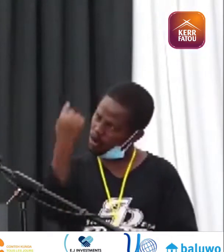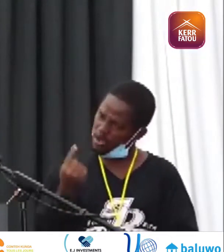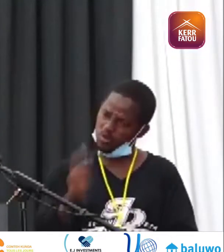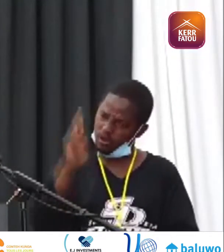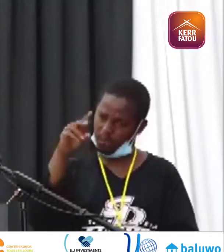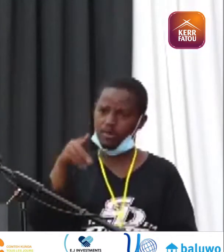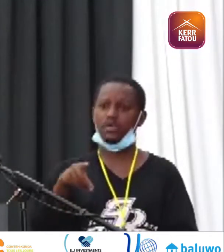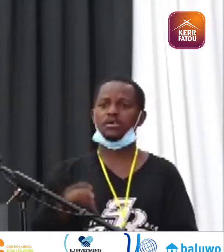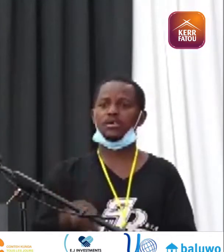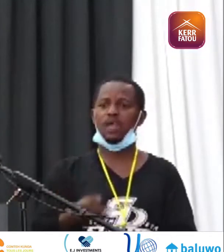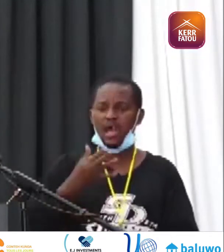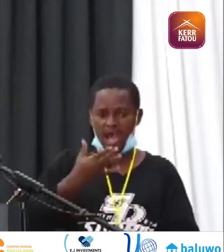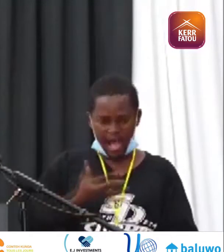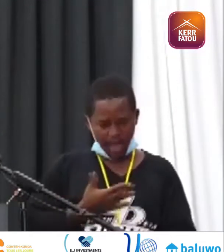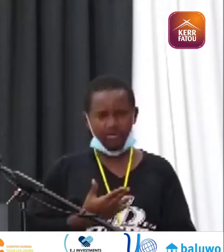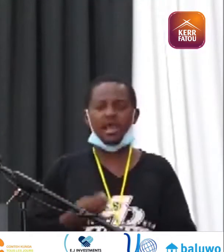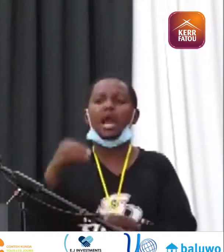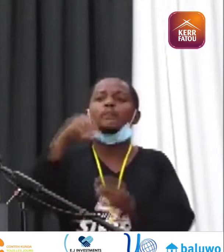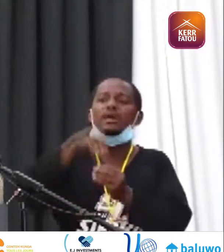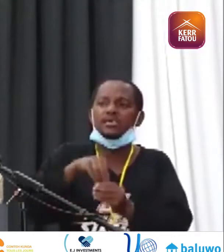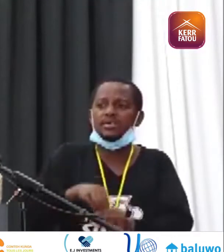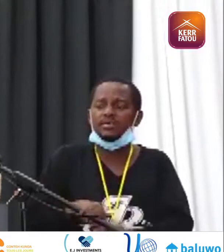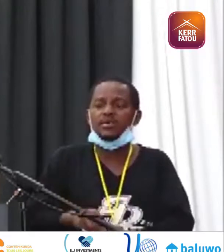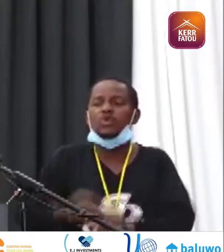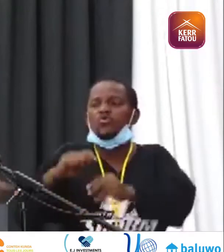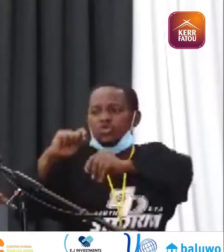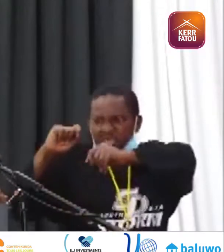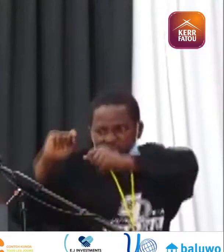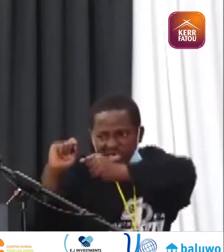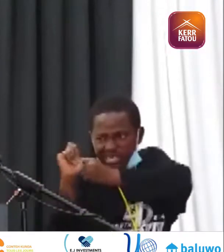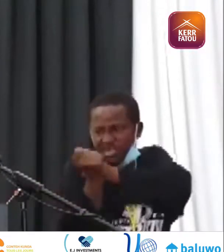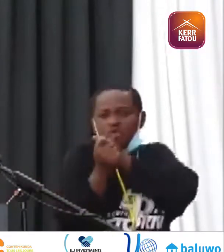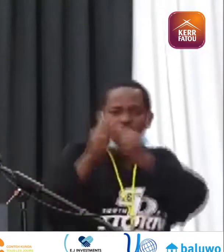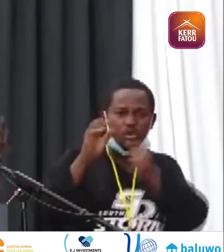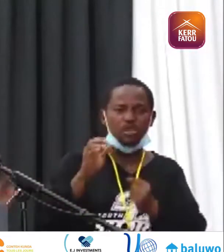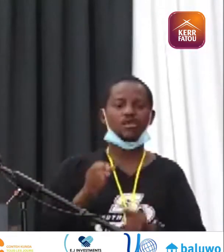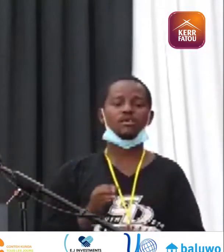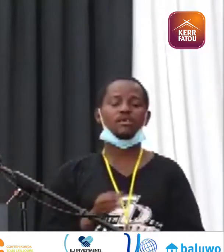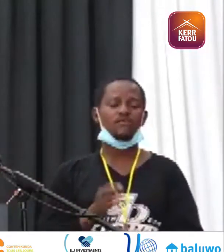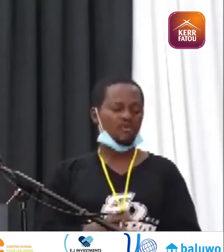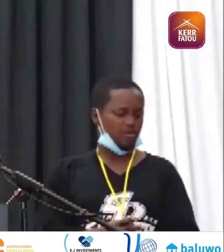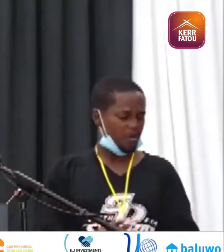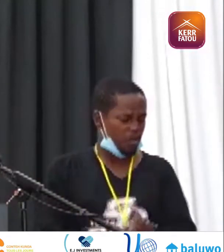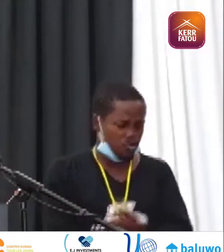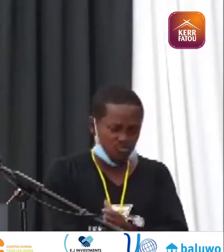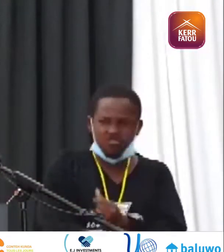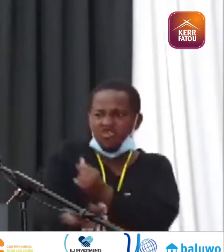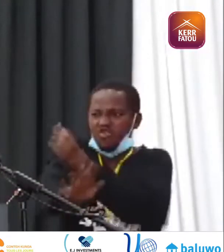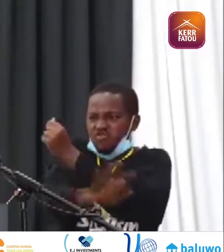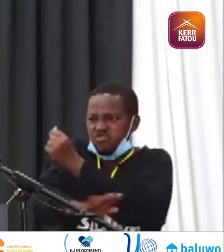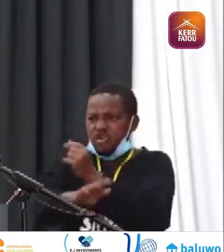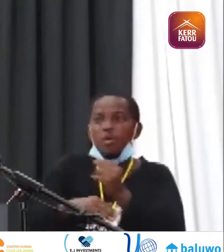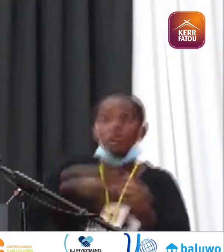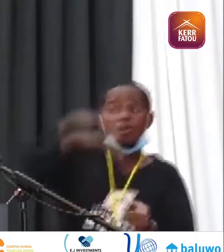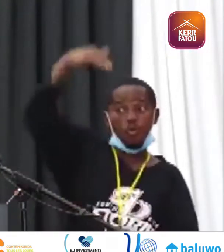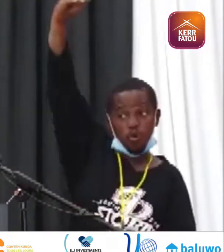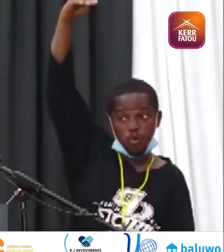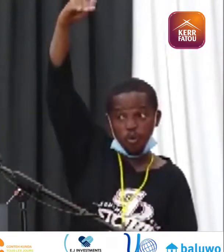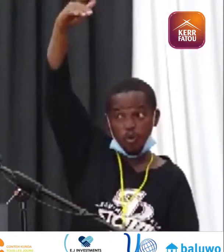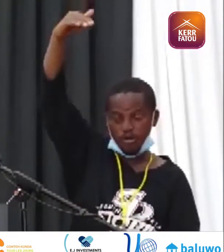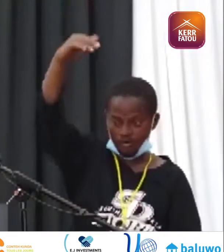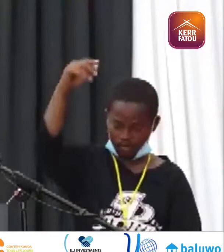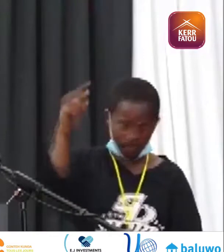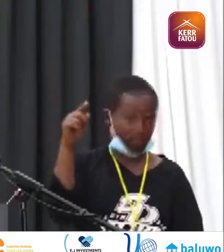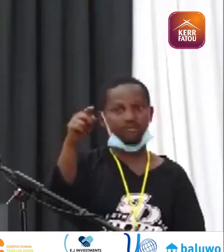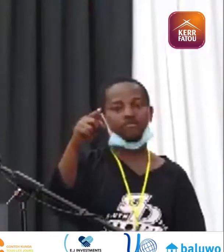UDP that has the capacity to transform this country from the bottom that we are in today to a higher